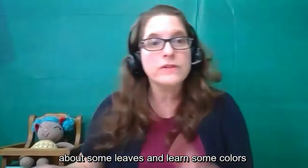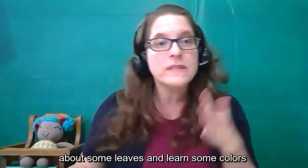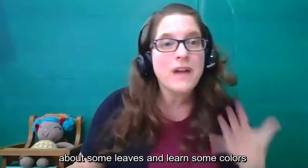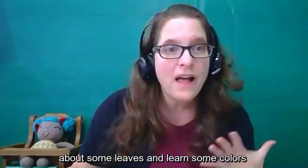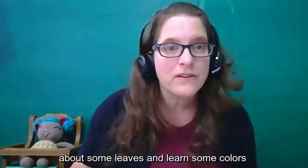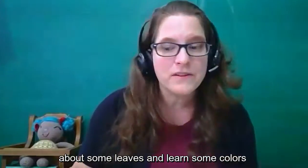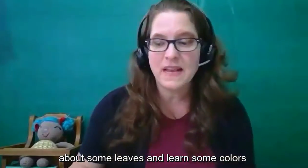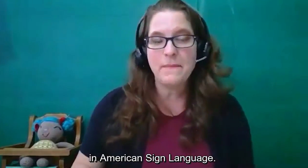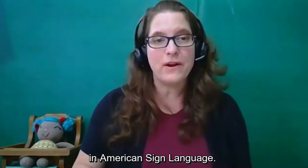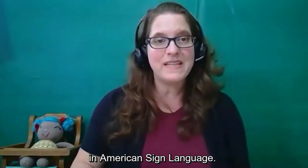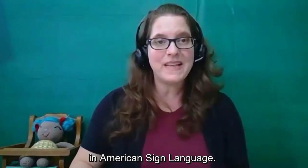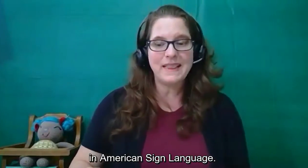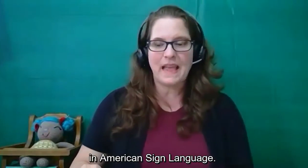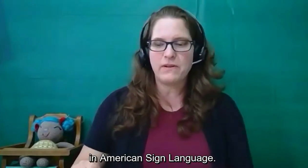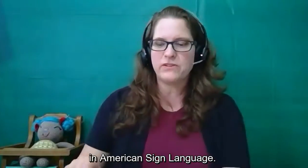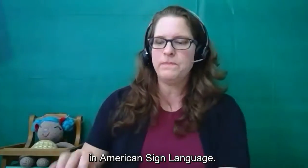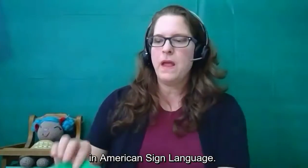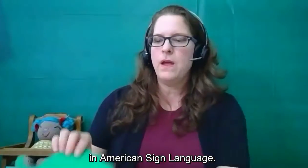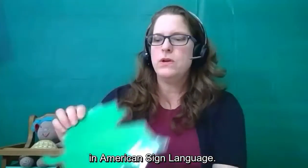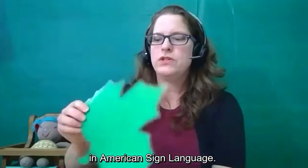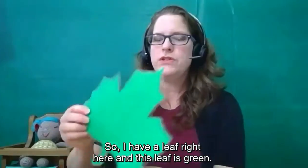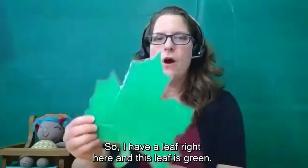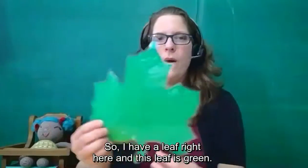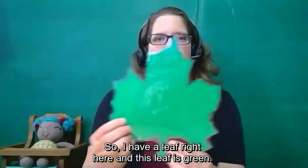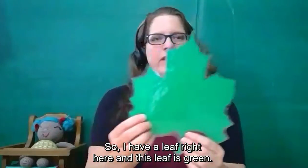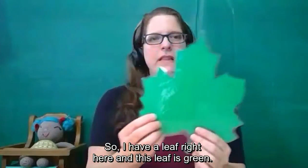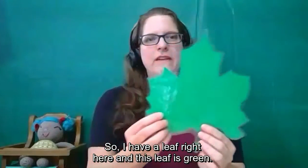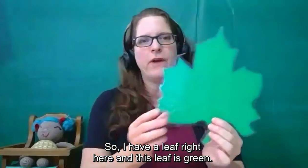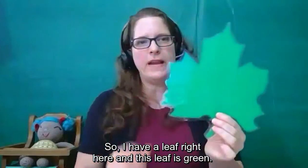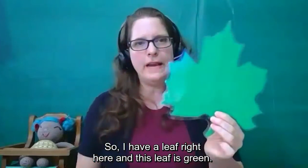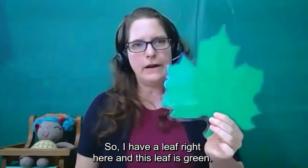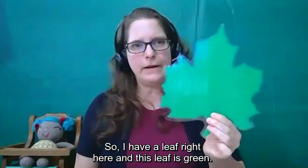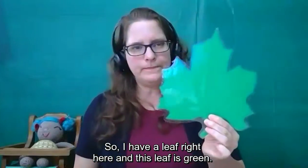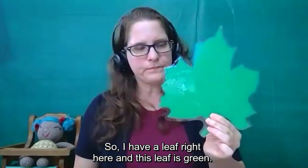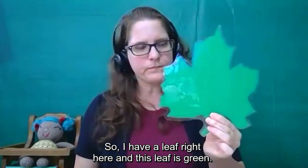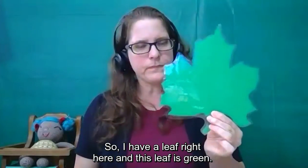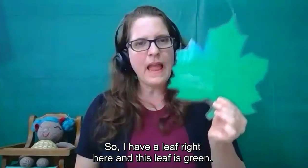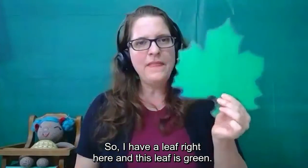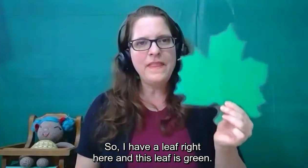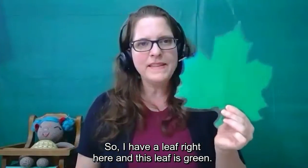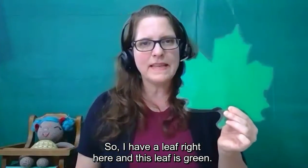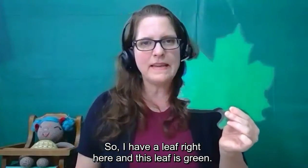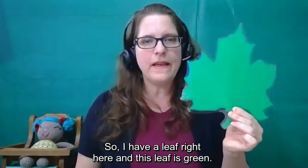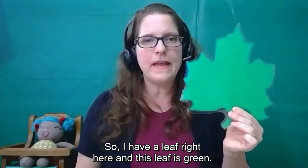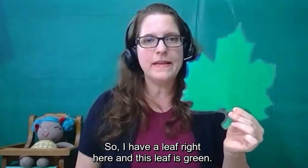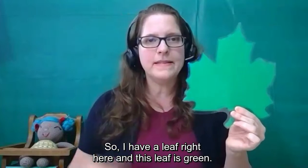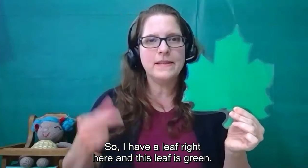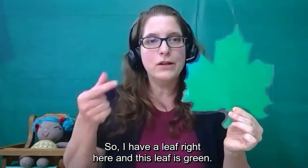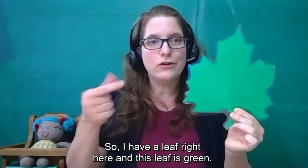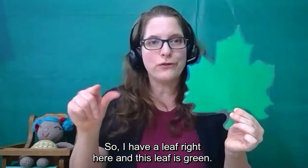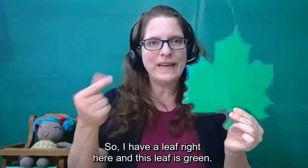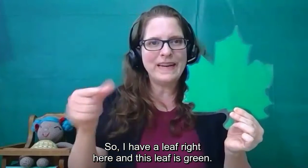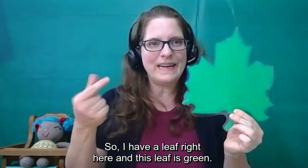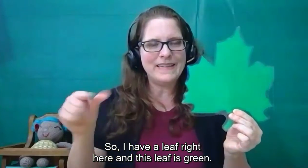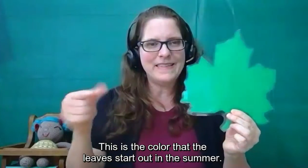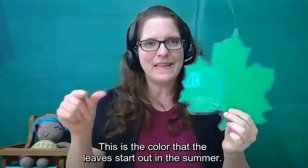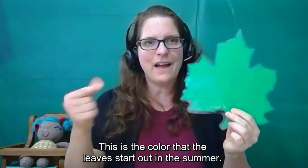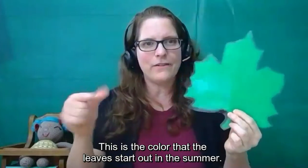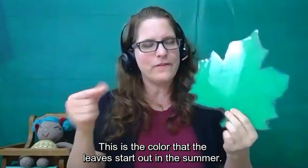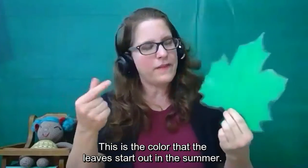some colors in American Sign Language. So I have a leaf right here, and this leaf is green. This is the color that the